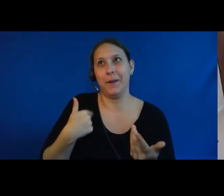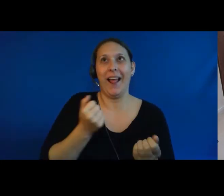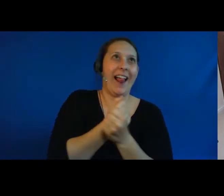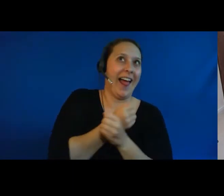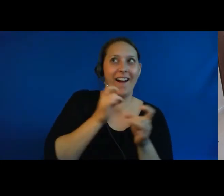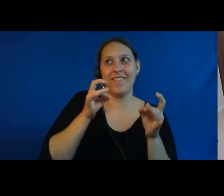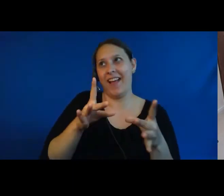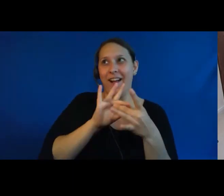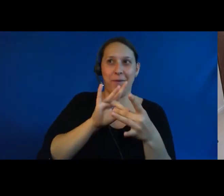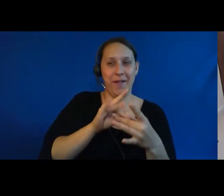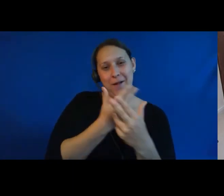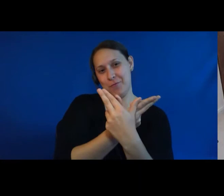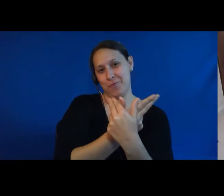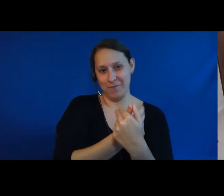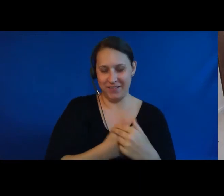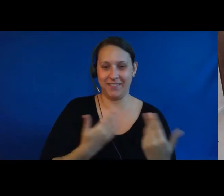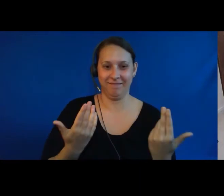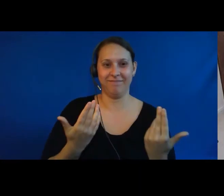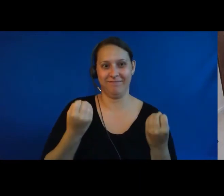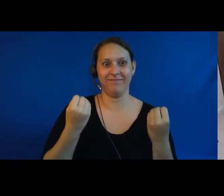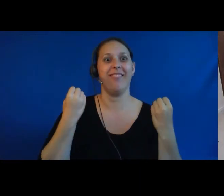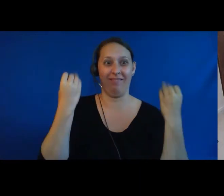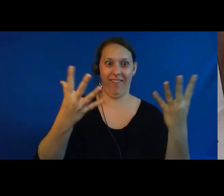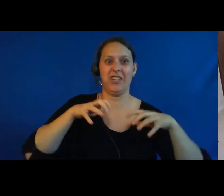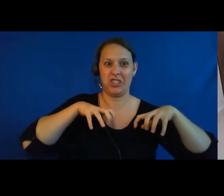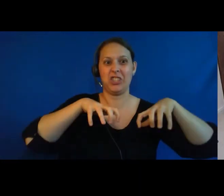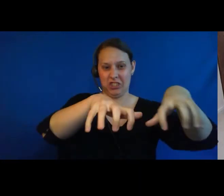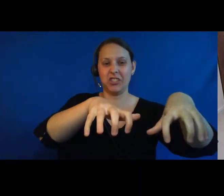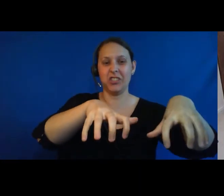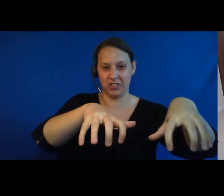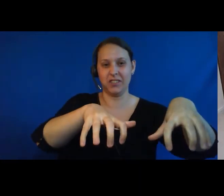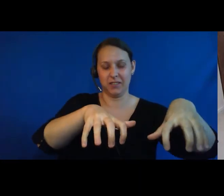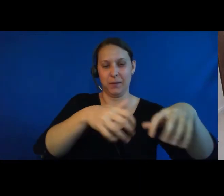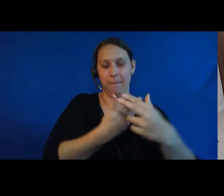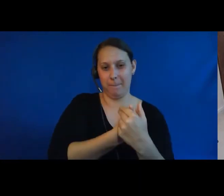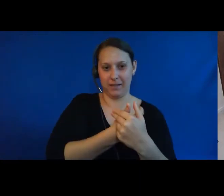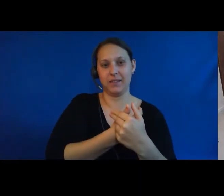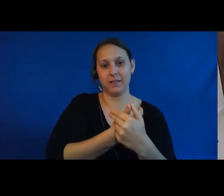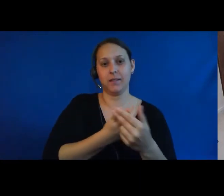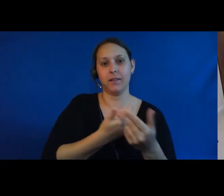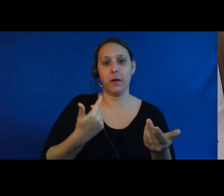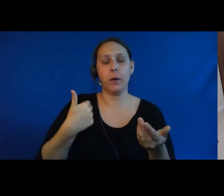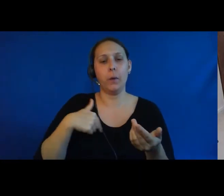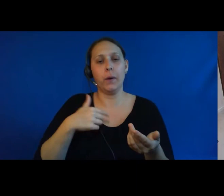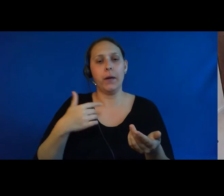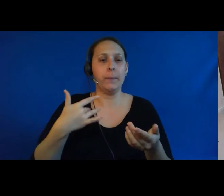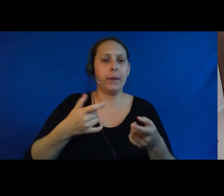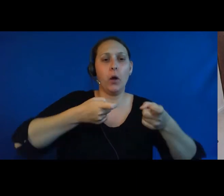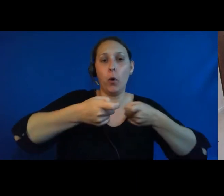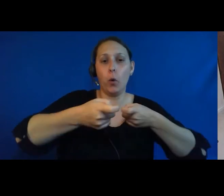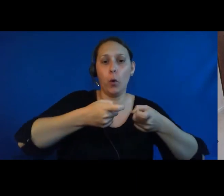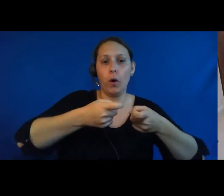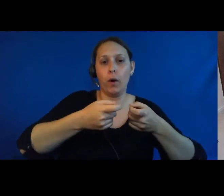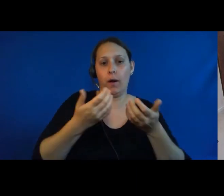bunnies. We still have a lot, and we do control them, usually through